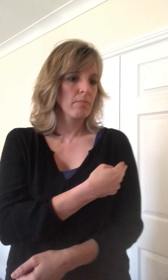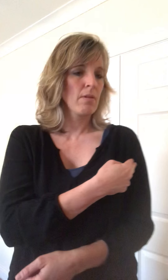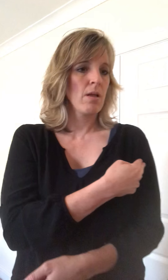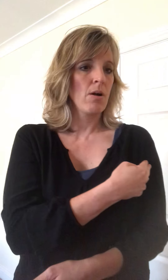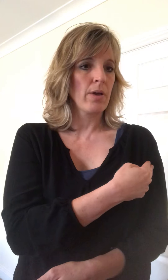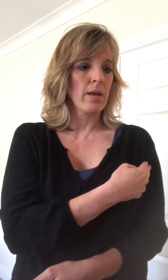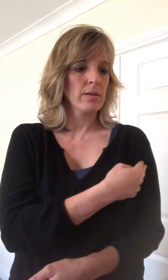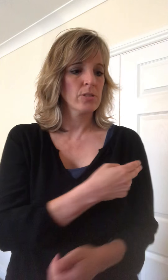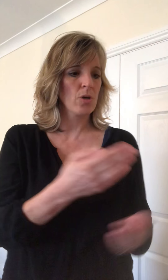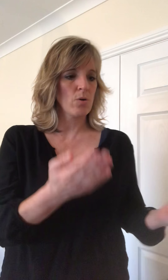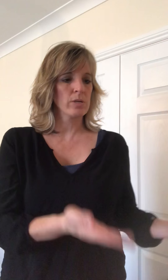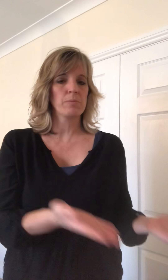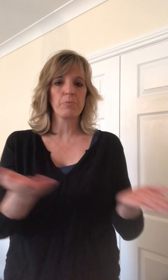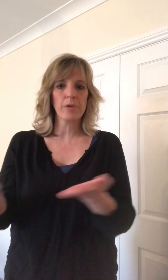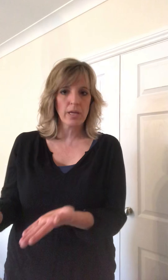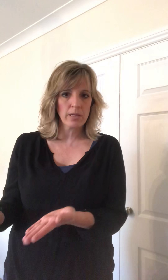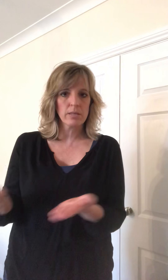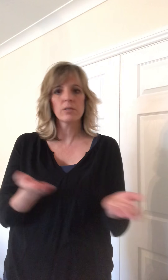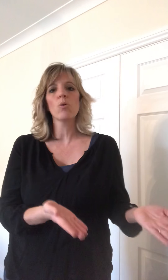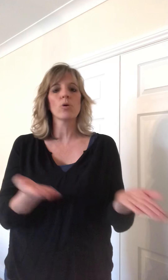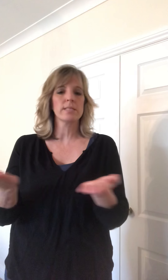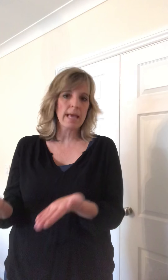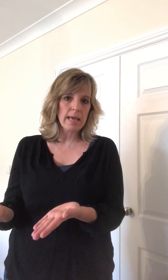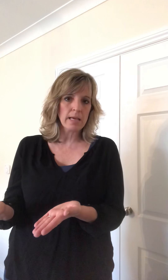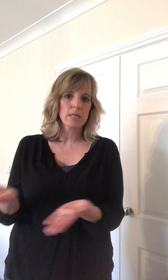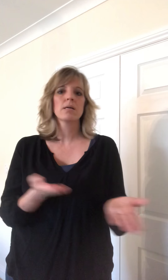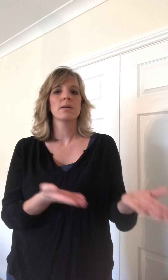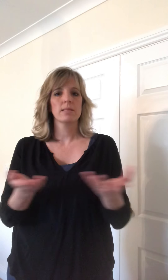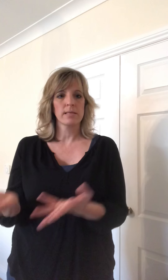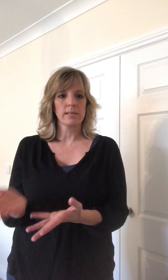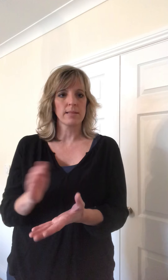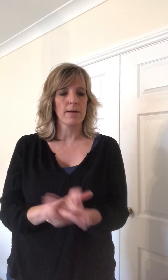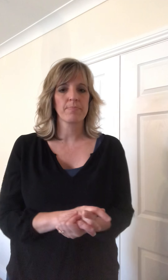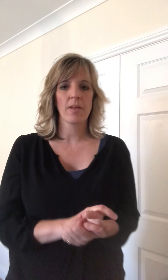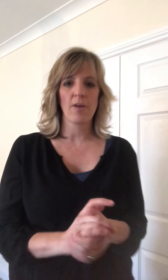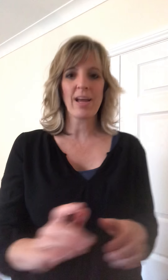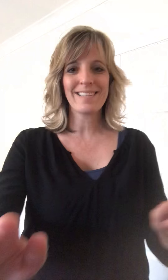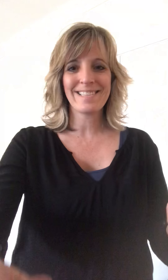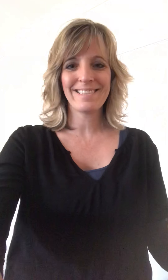Okay, so it's bring or take, things like that. All right.